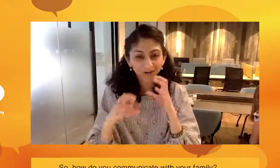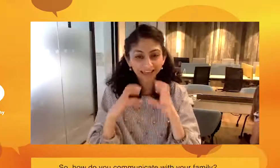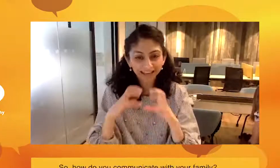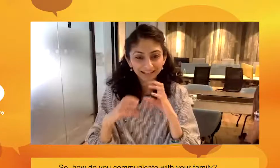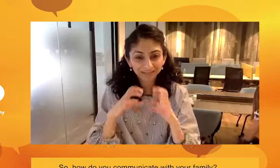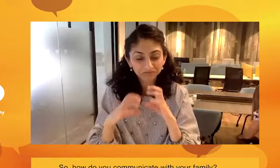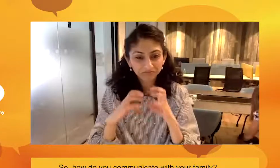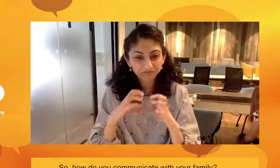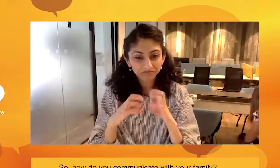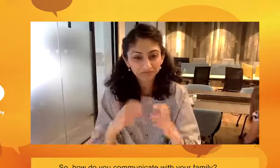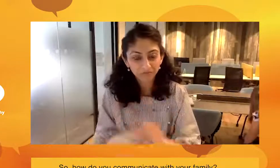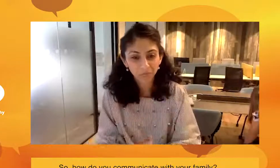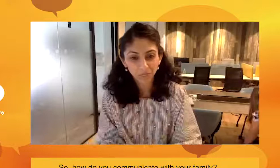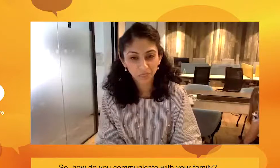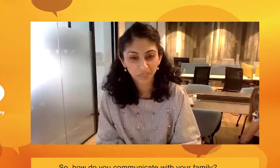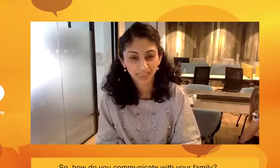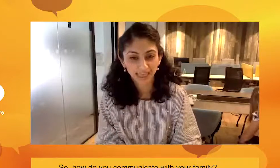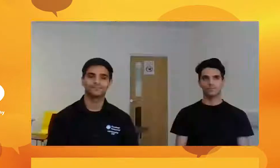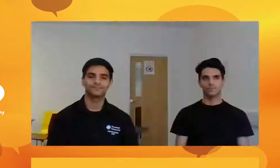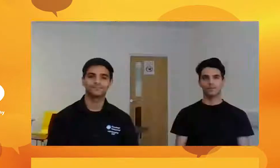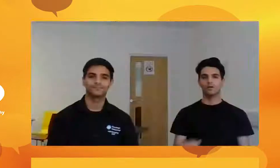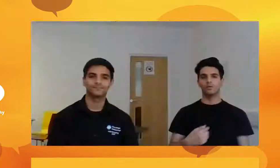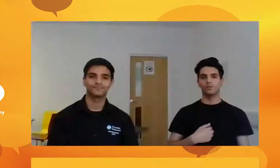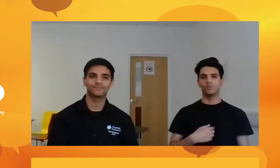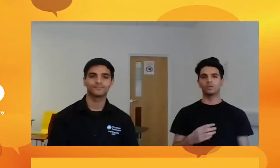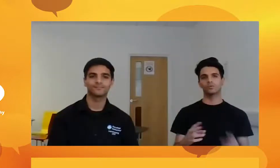So how do you communicate with your family?